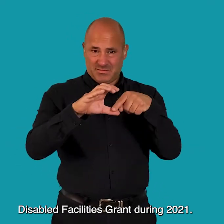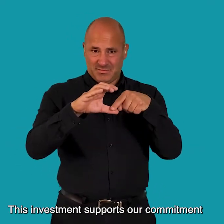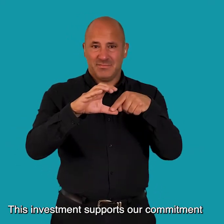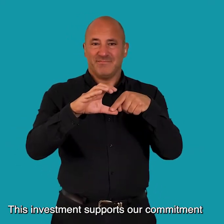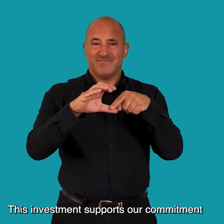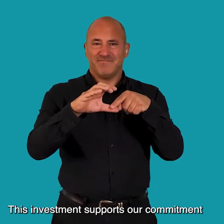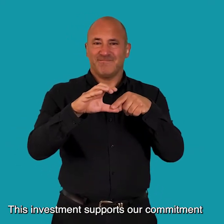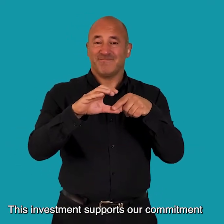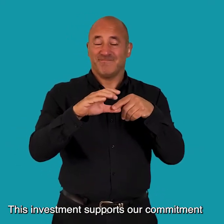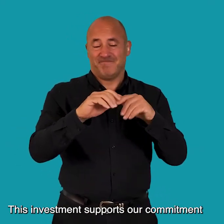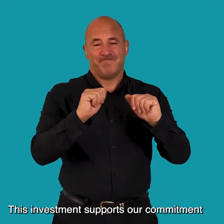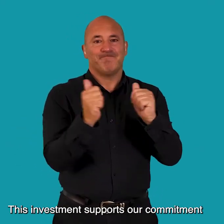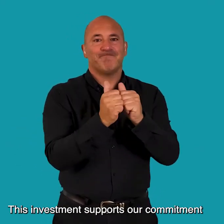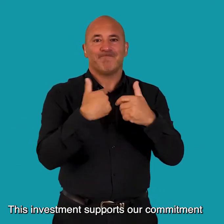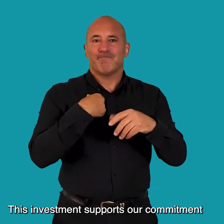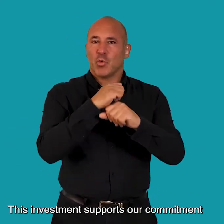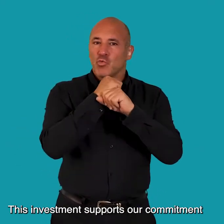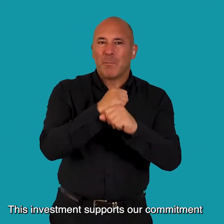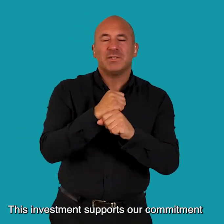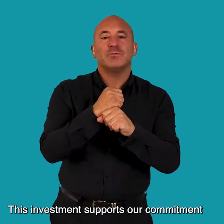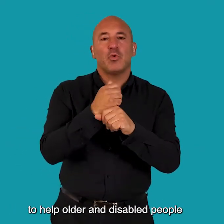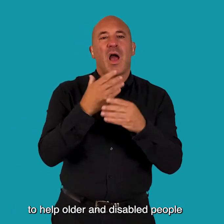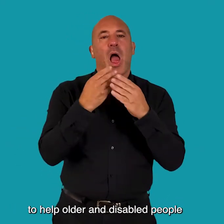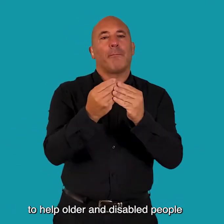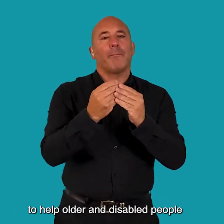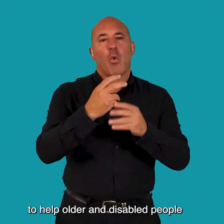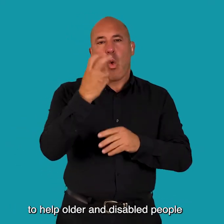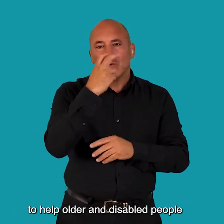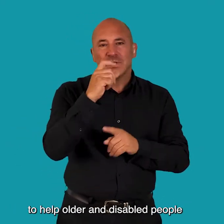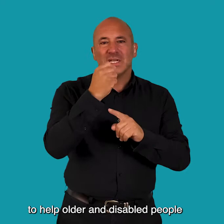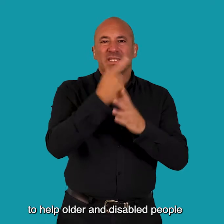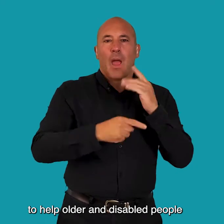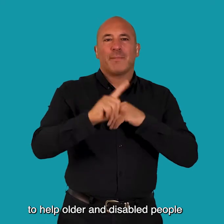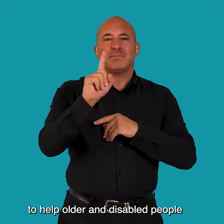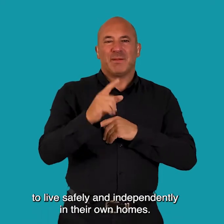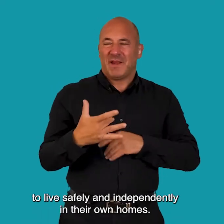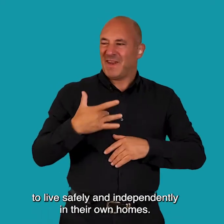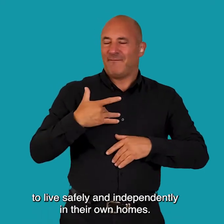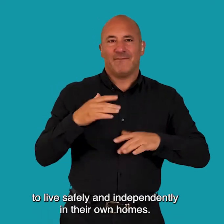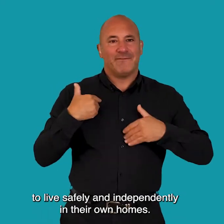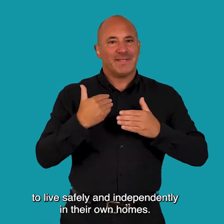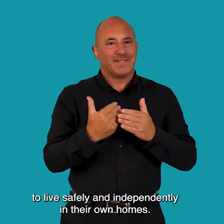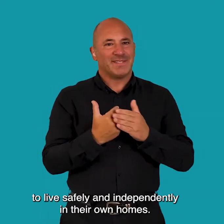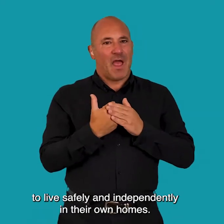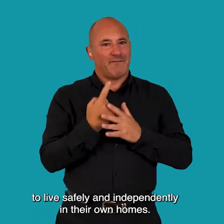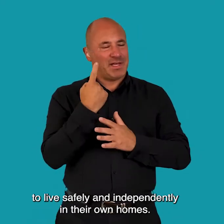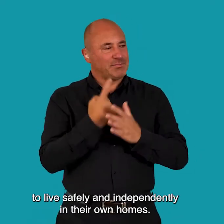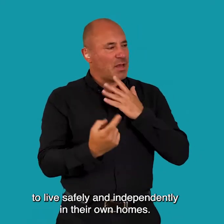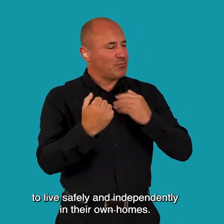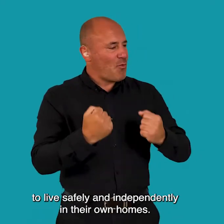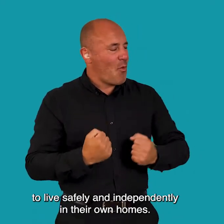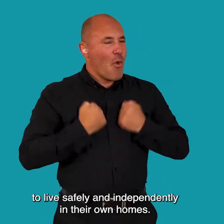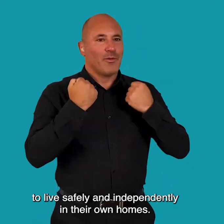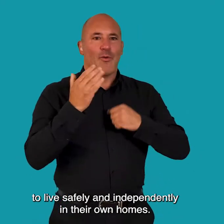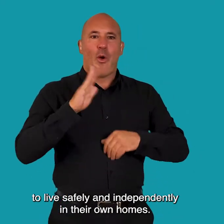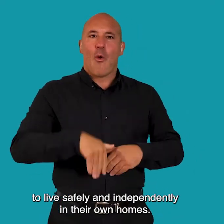This investment supports our commitment to help older and disabled people to live safely and independently in their own